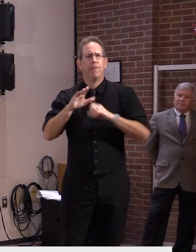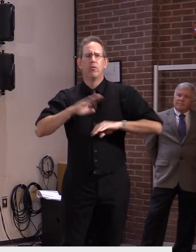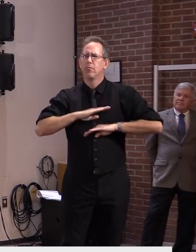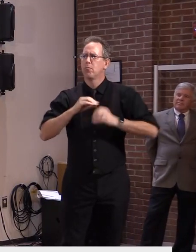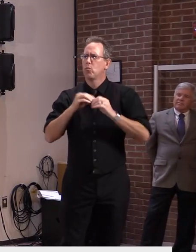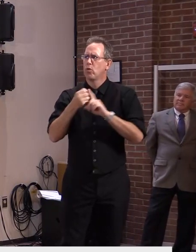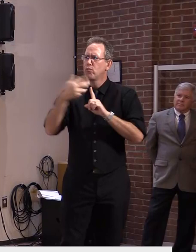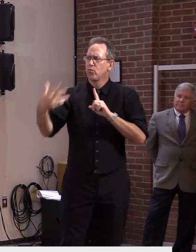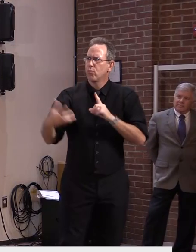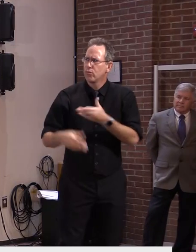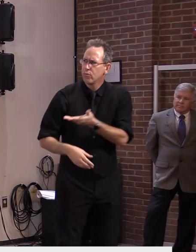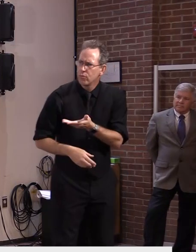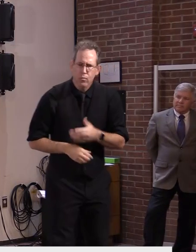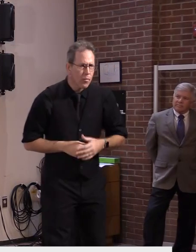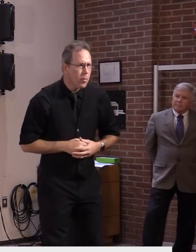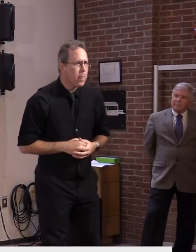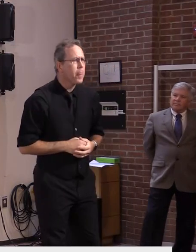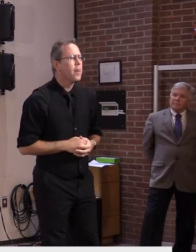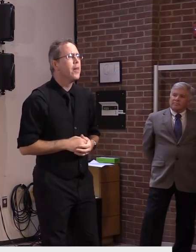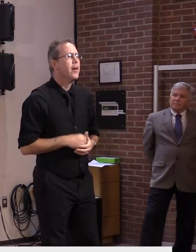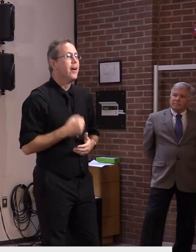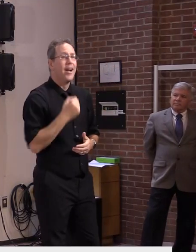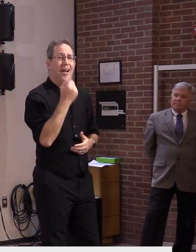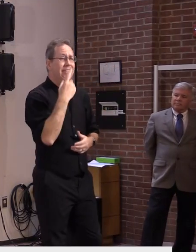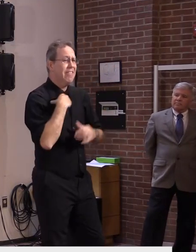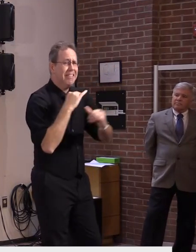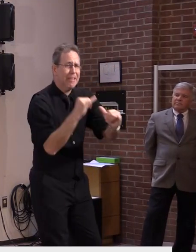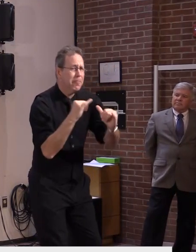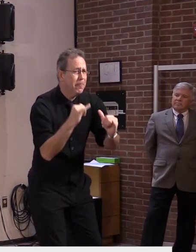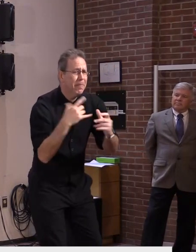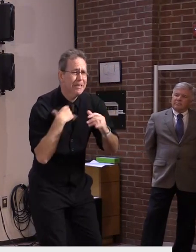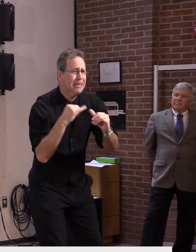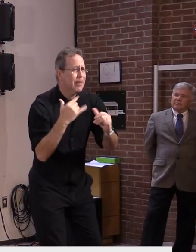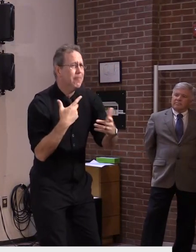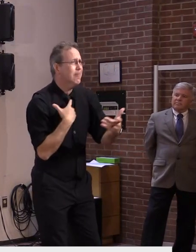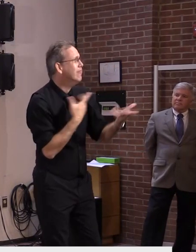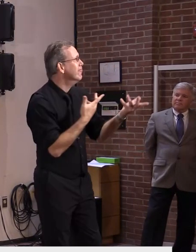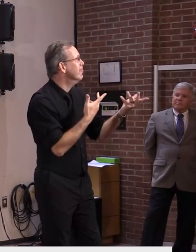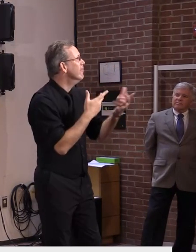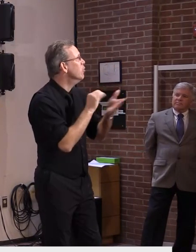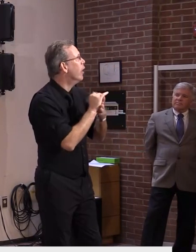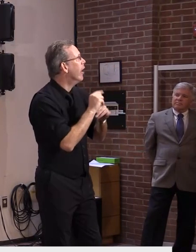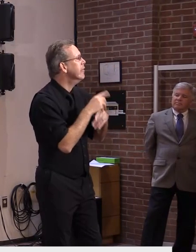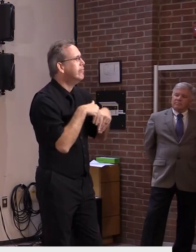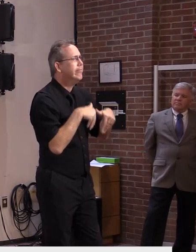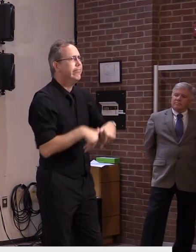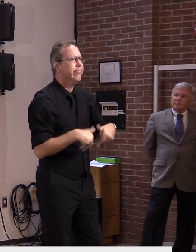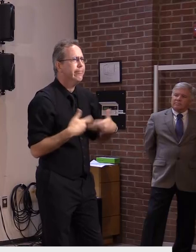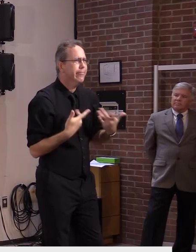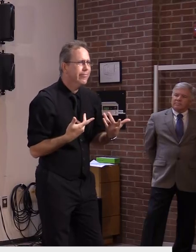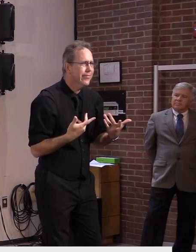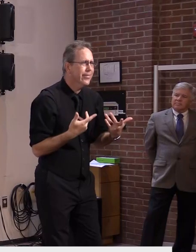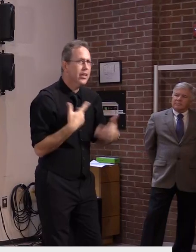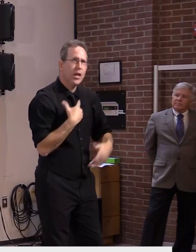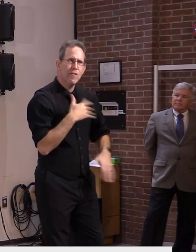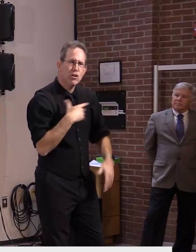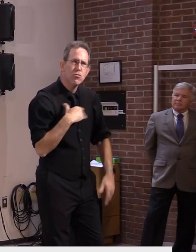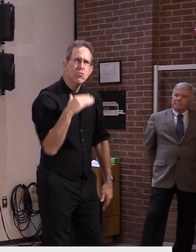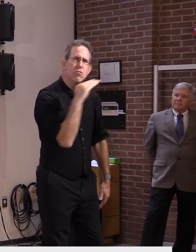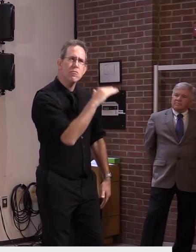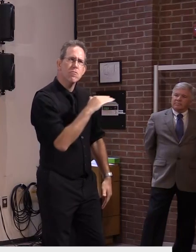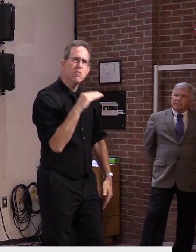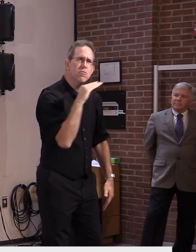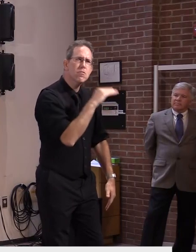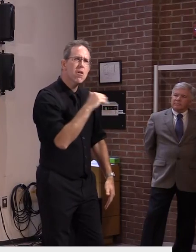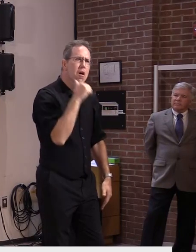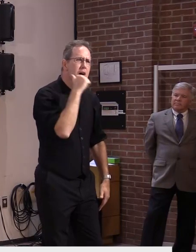sentiment. I feel the same way. We have almost daily calls. When anything we when we have a